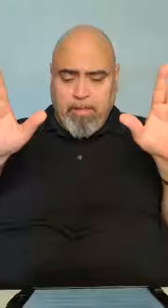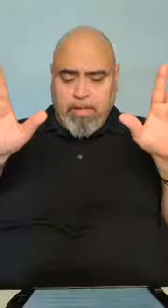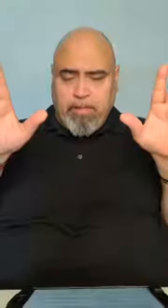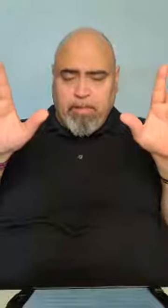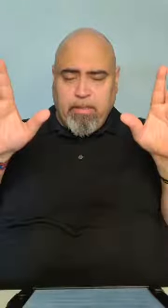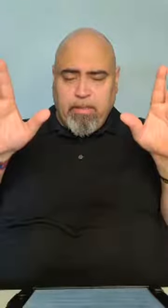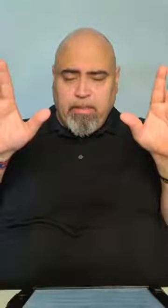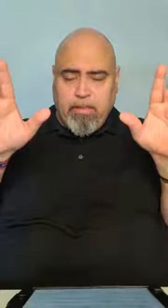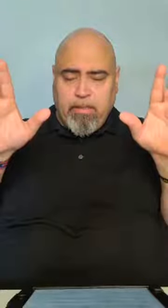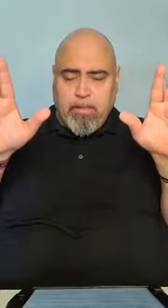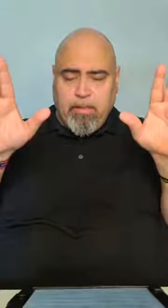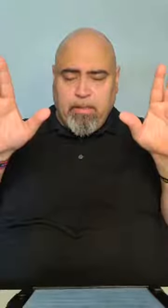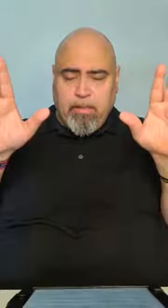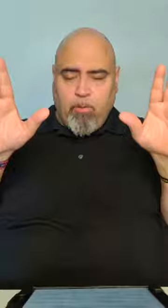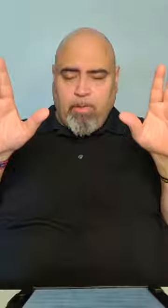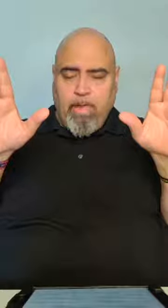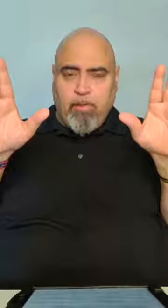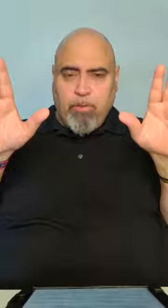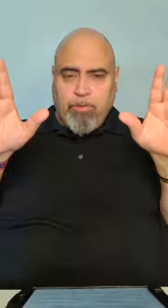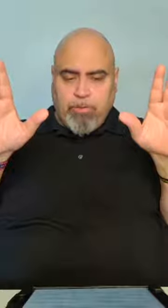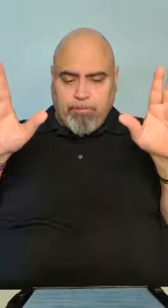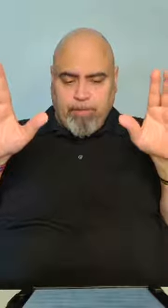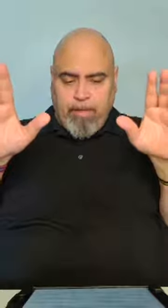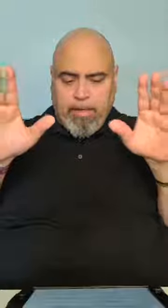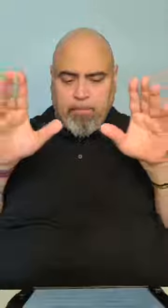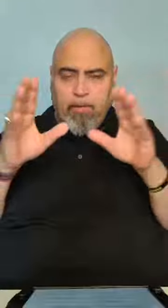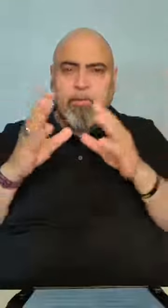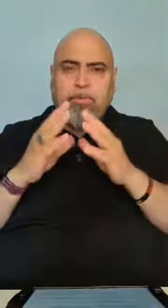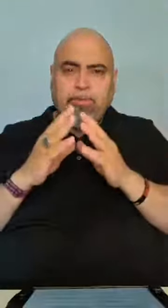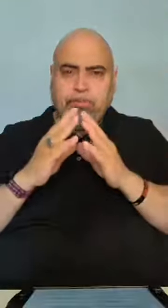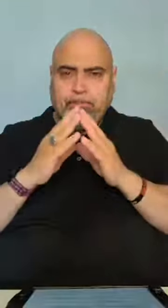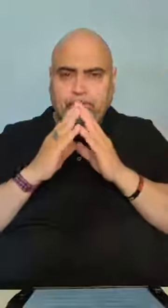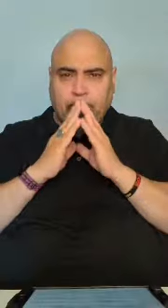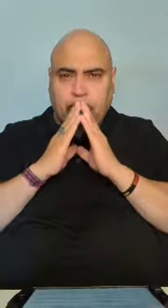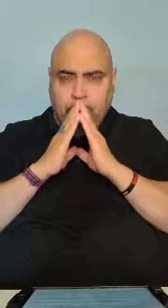And he will not lose any of those.